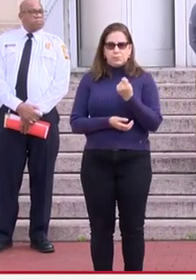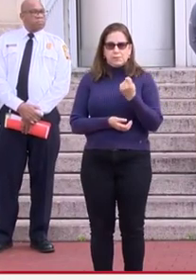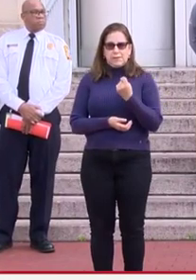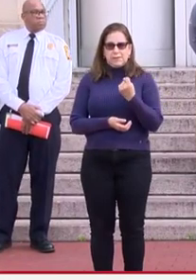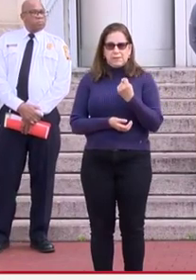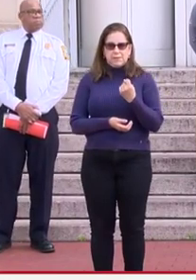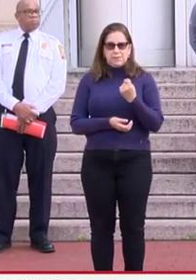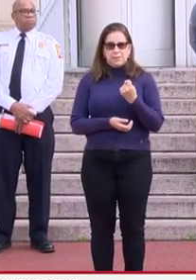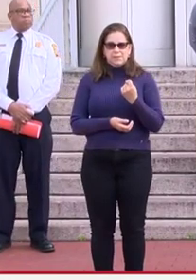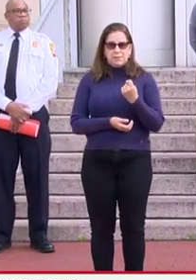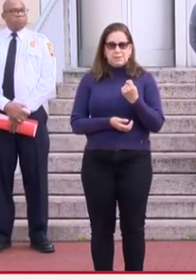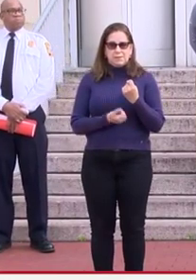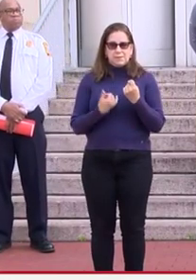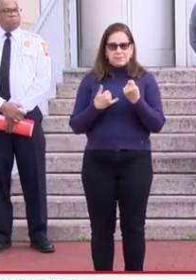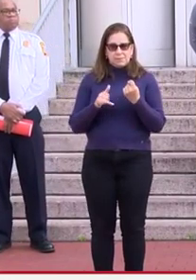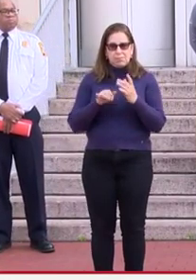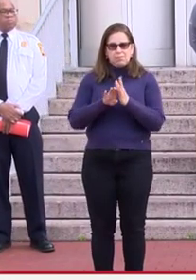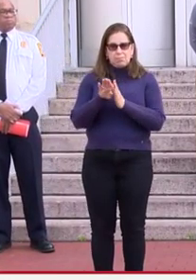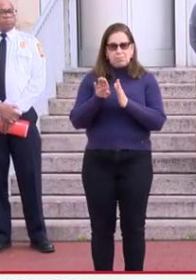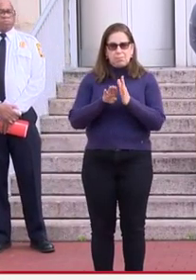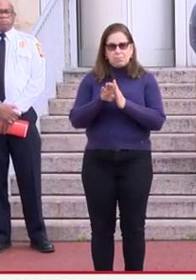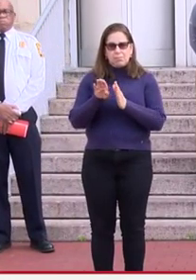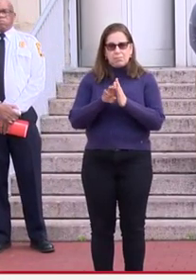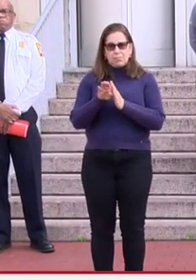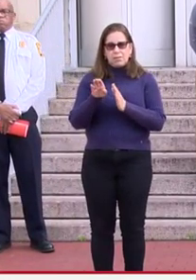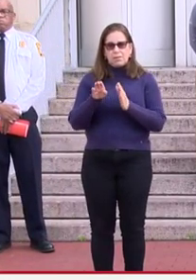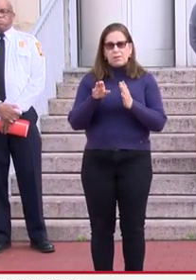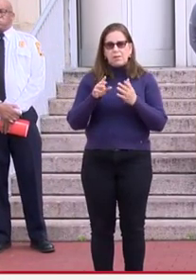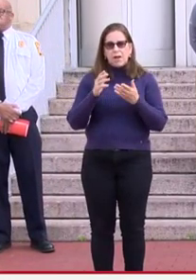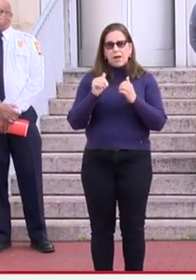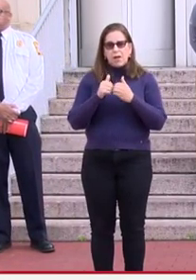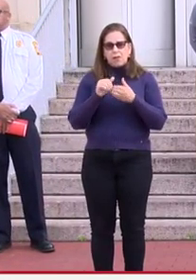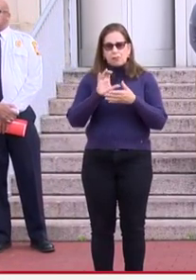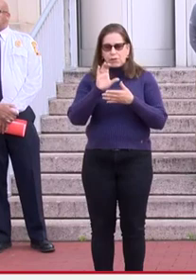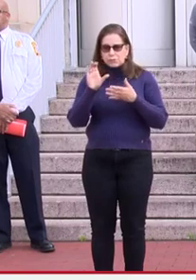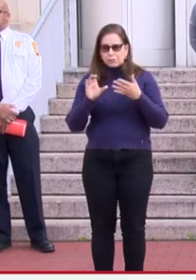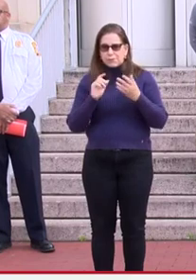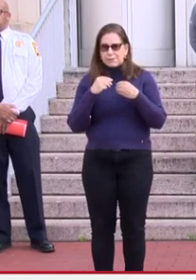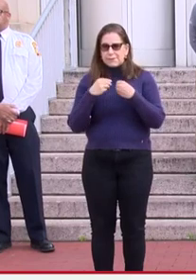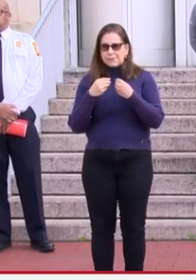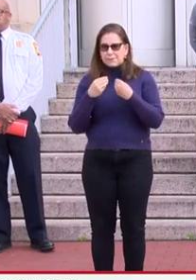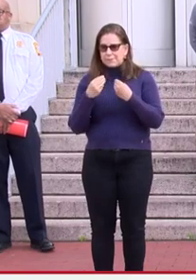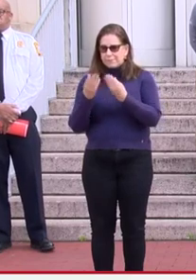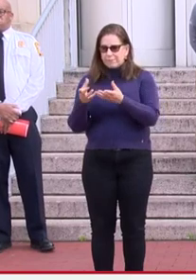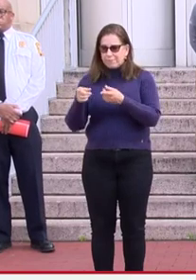we continue to work on eligibility application funding